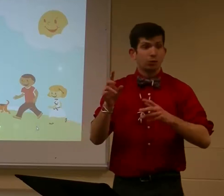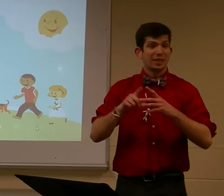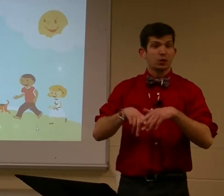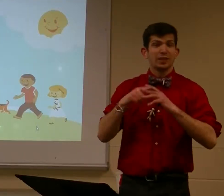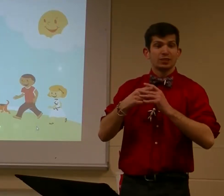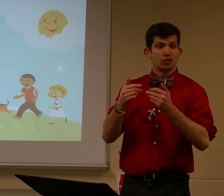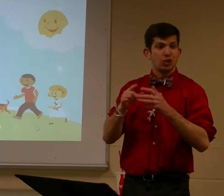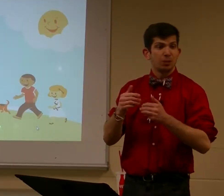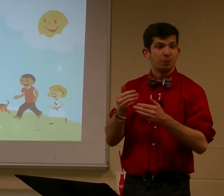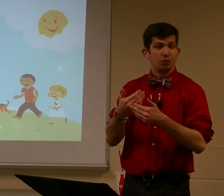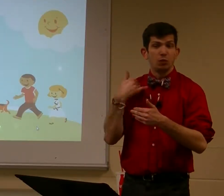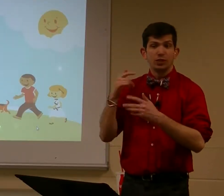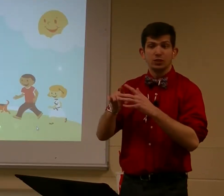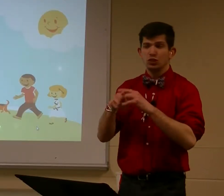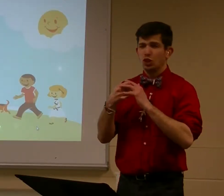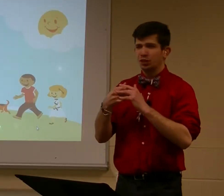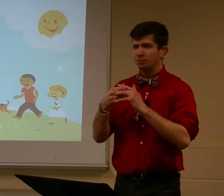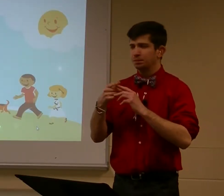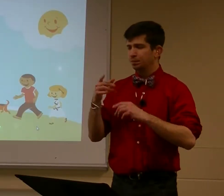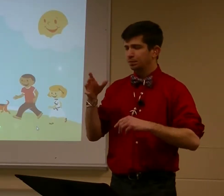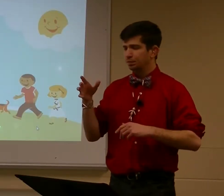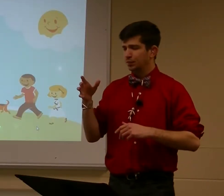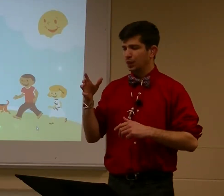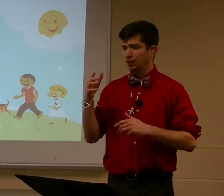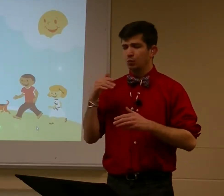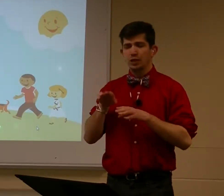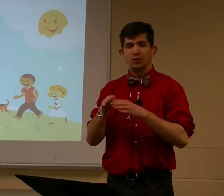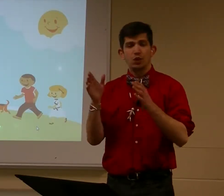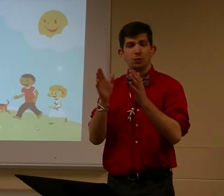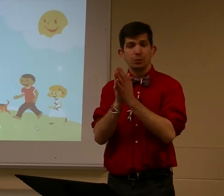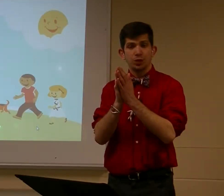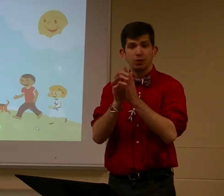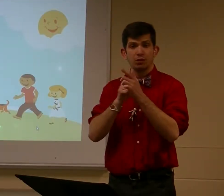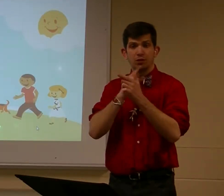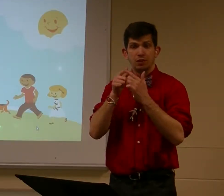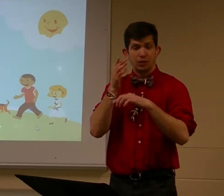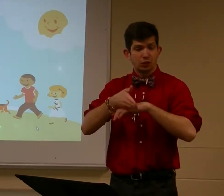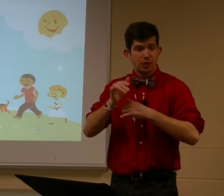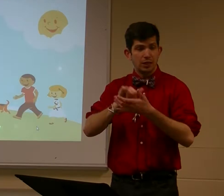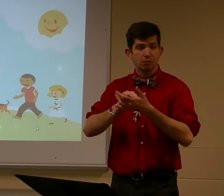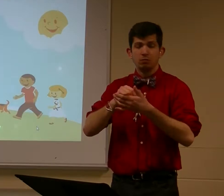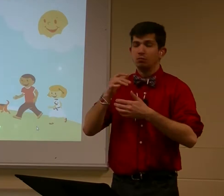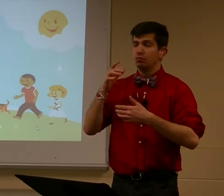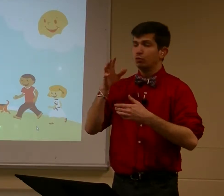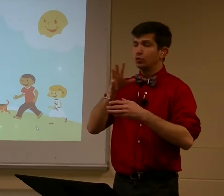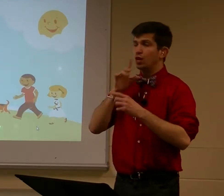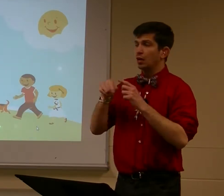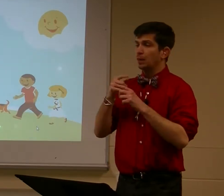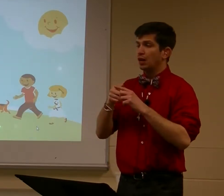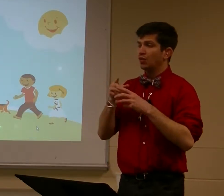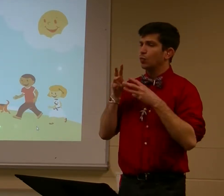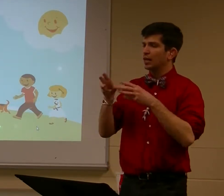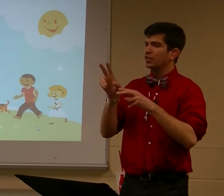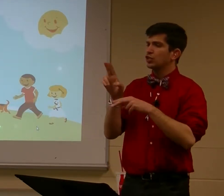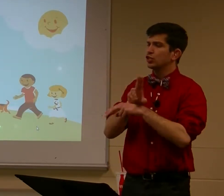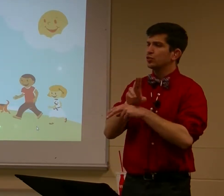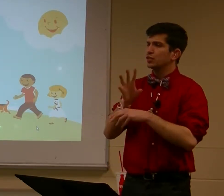ready to go and get started. Before we get started, we have an opening prayer, and after that, we'll talk about ways to